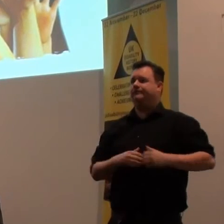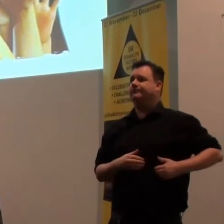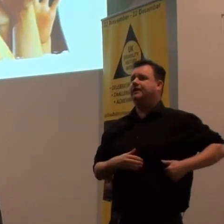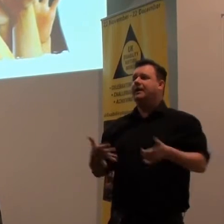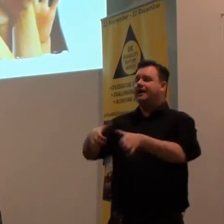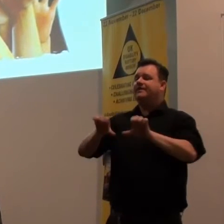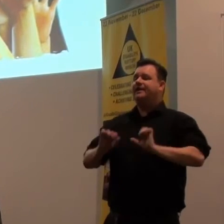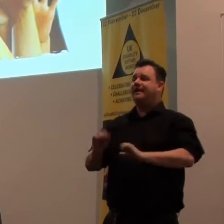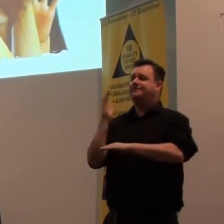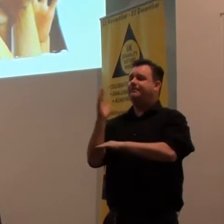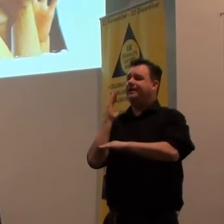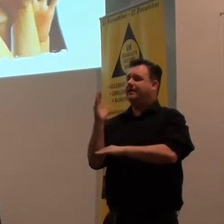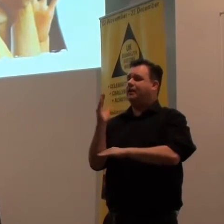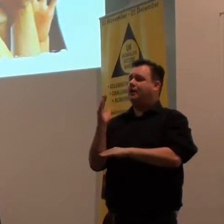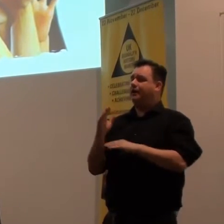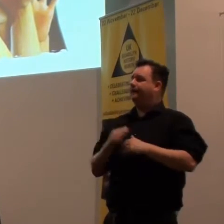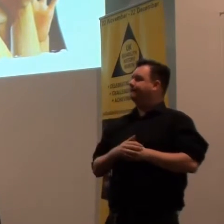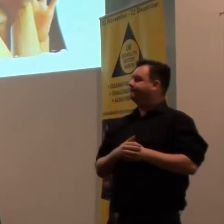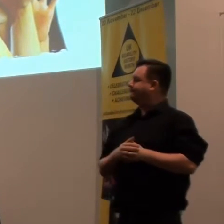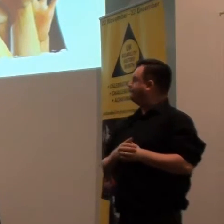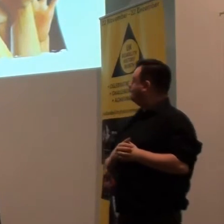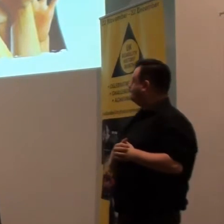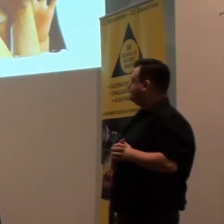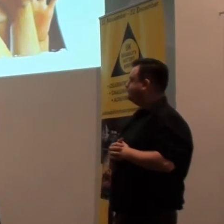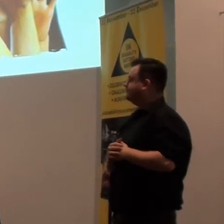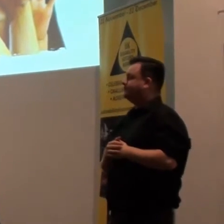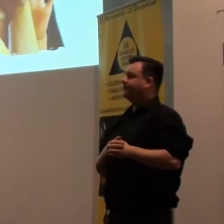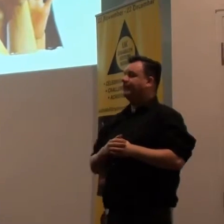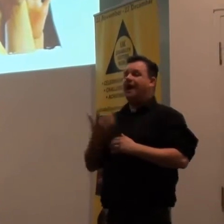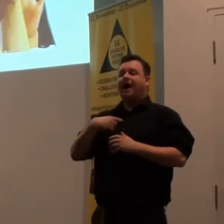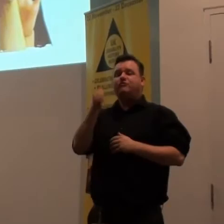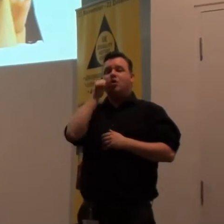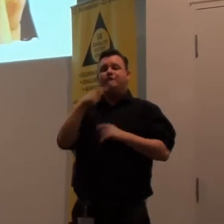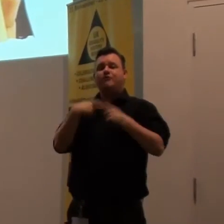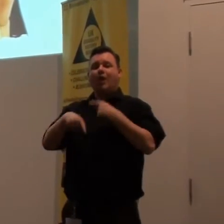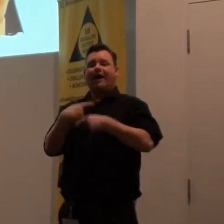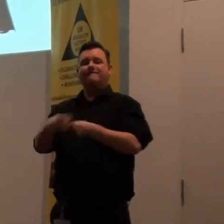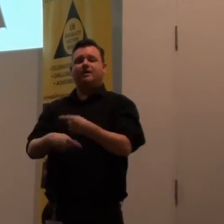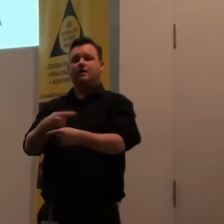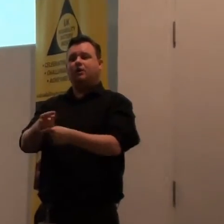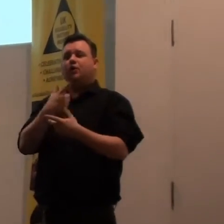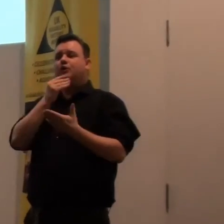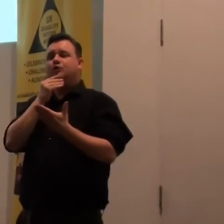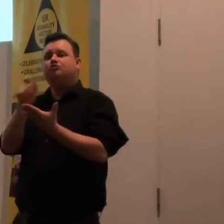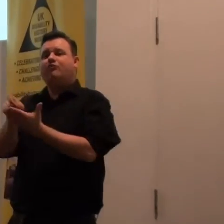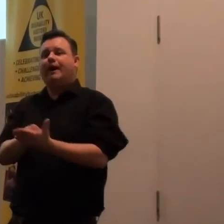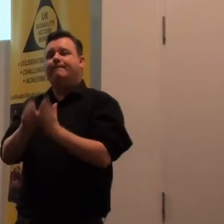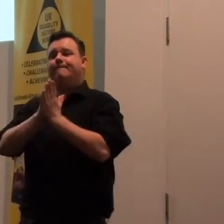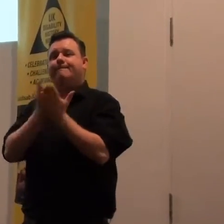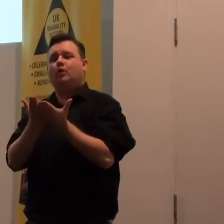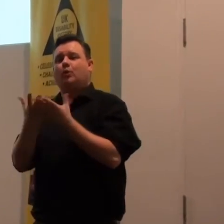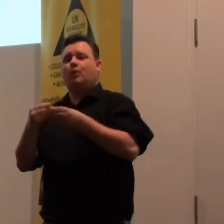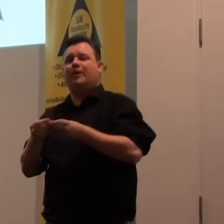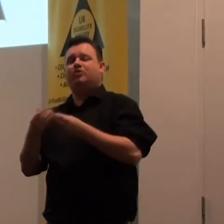The next speaker is Micheline Mason, who I've known forever, and who used to write books of Richard, and now